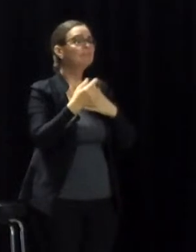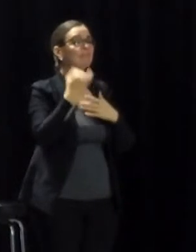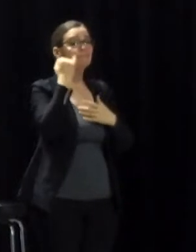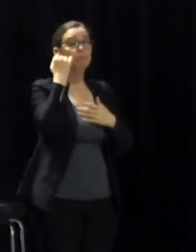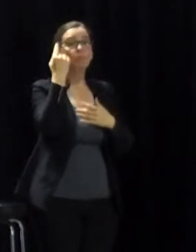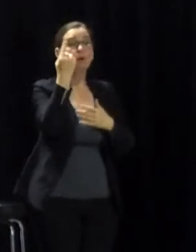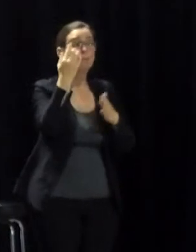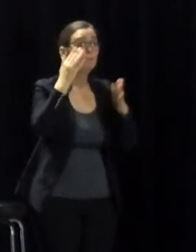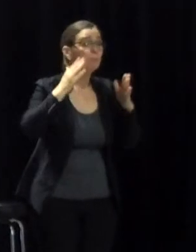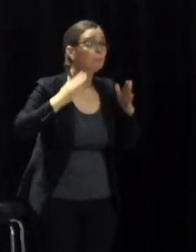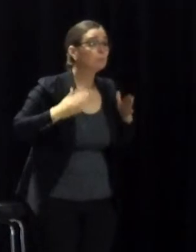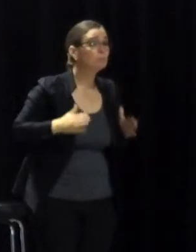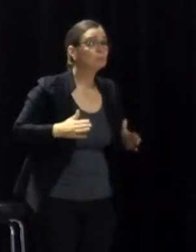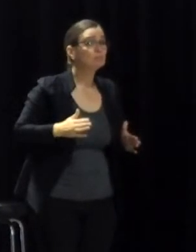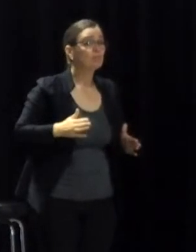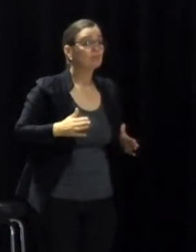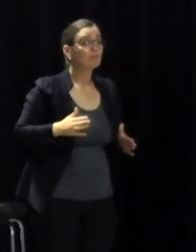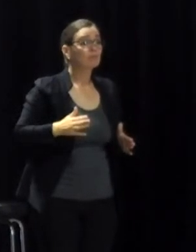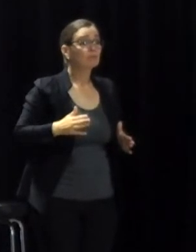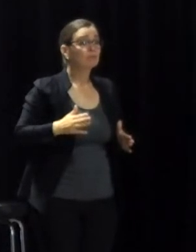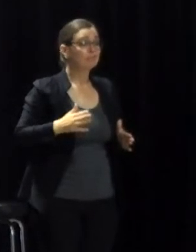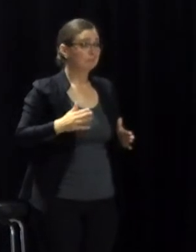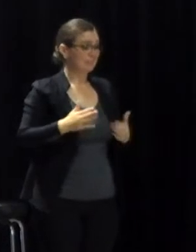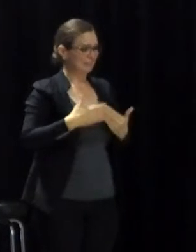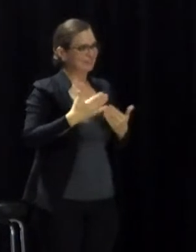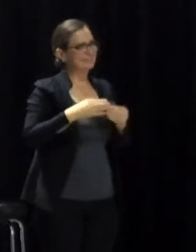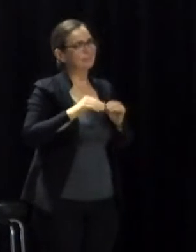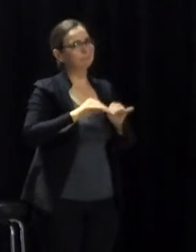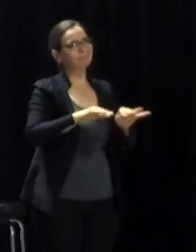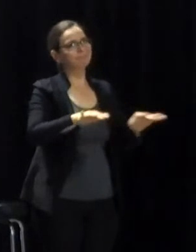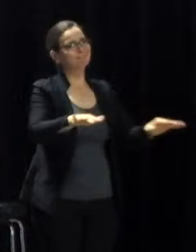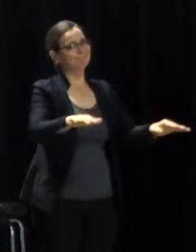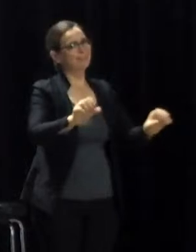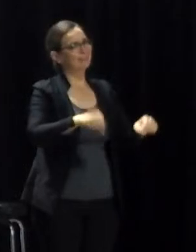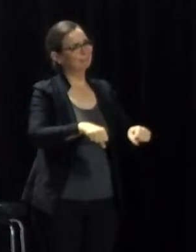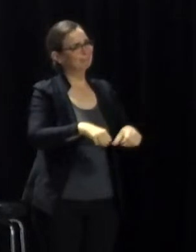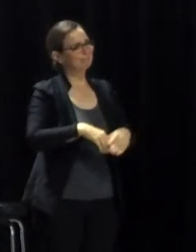many other people that went home, gave it to the